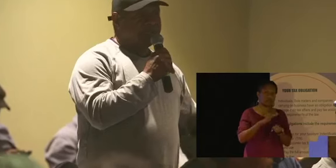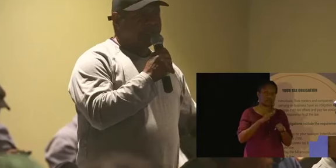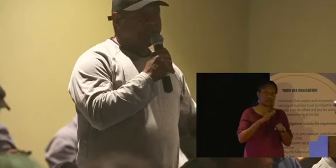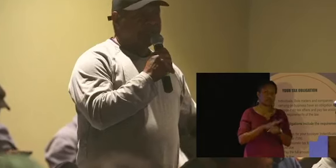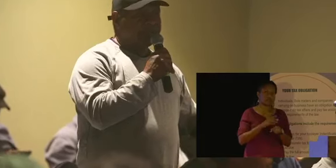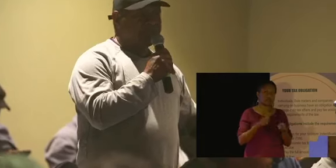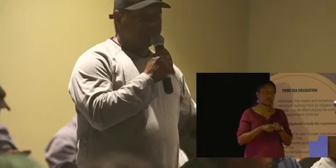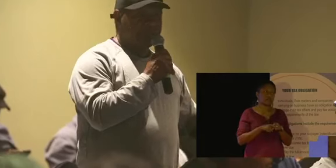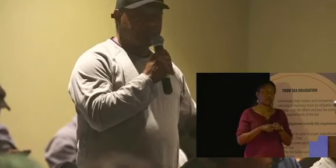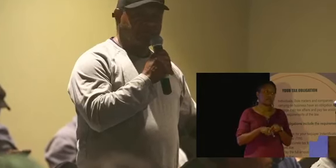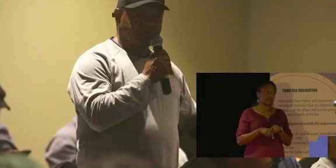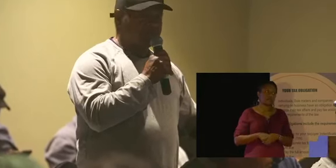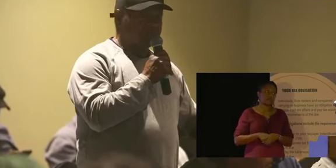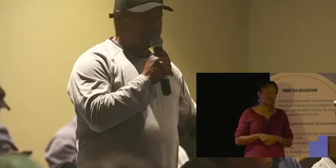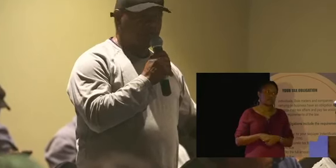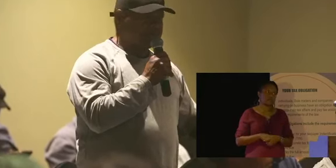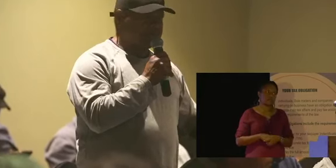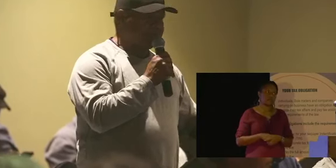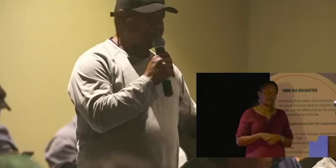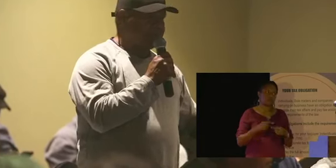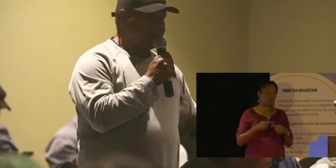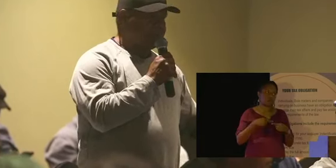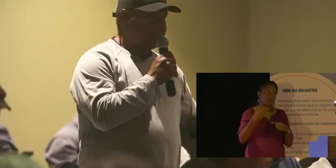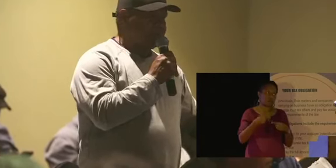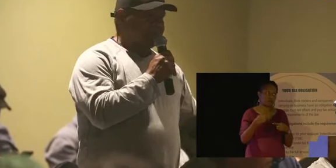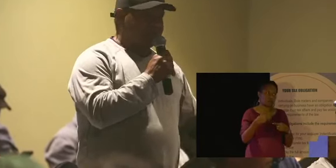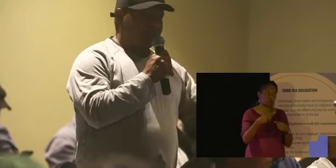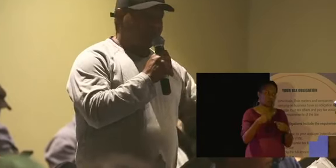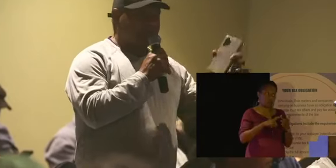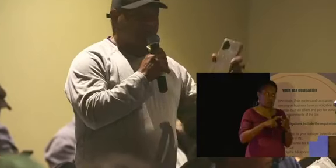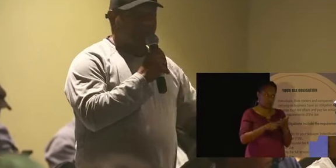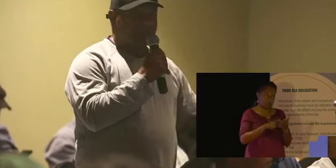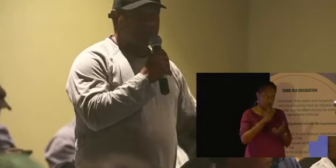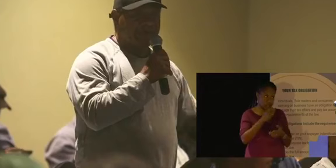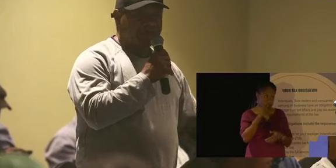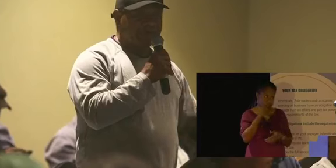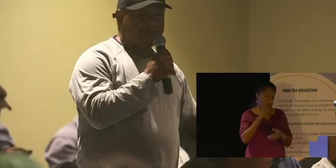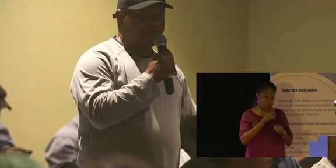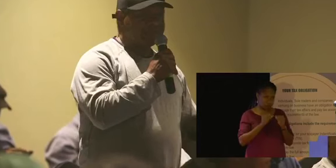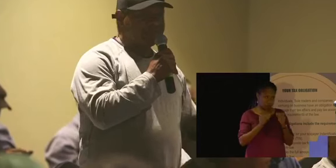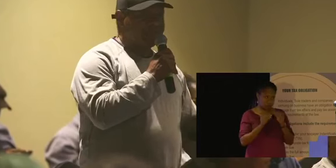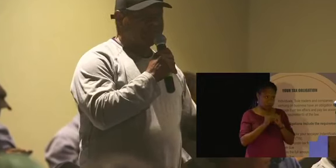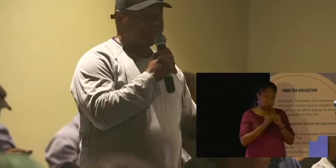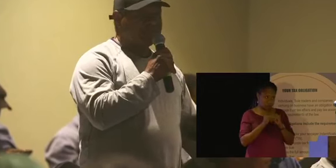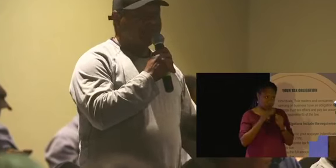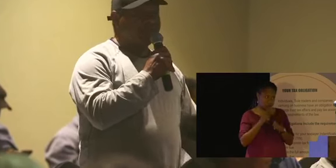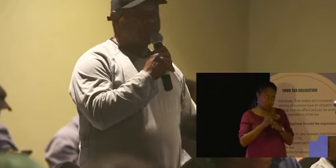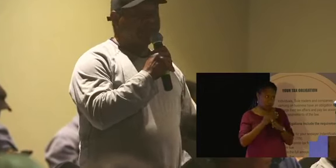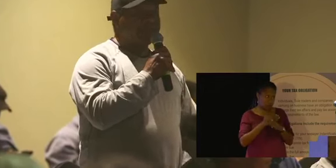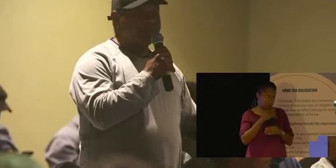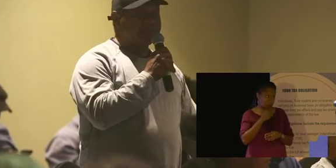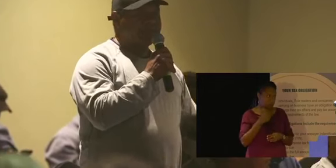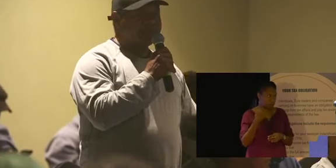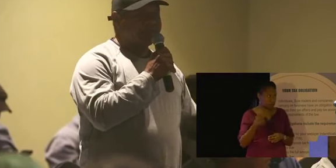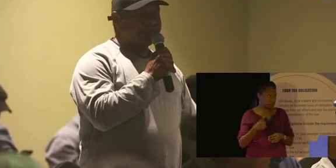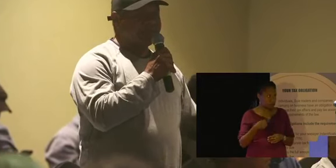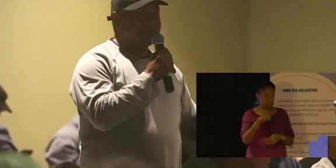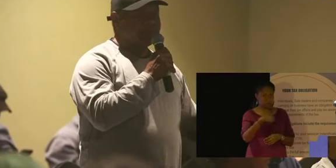Igo na mi kam na mi talking my service na talk. Lugo sem work me like around na pa ni me lugo sem hard so me by no na